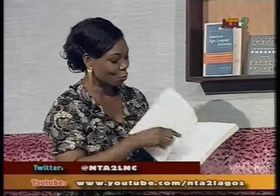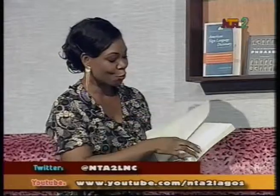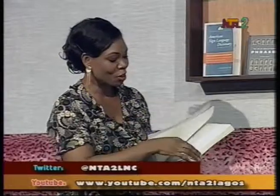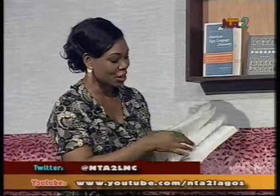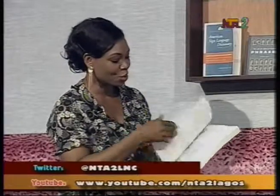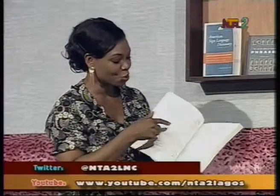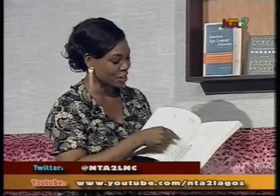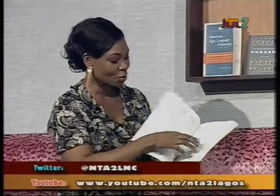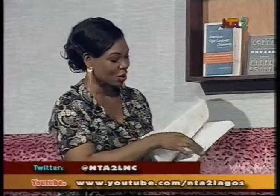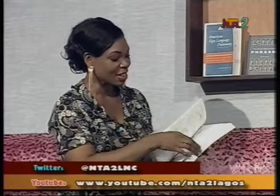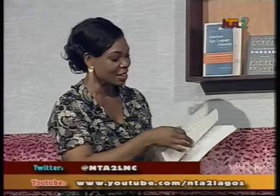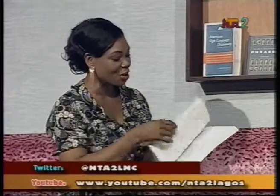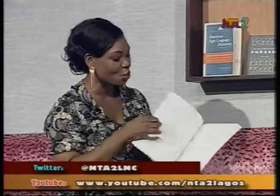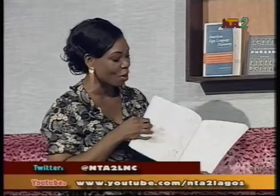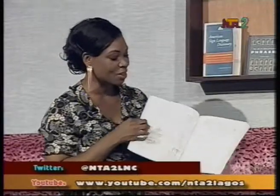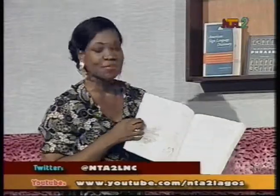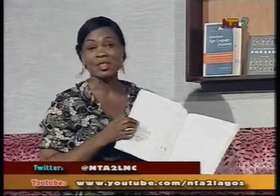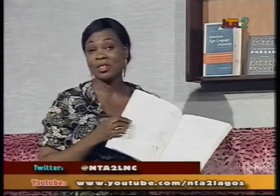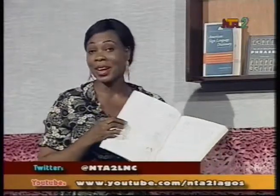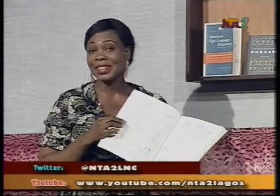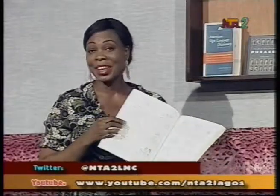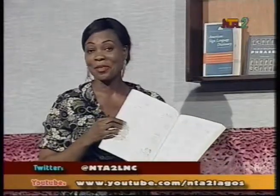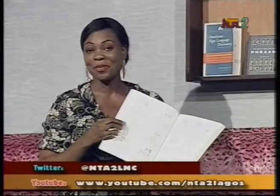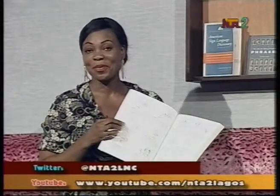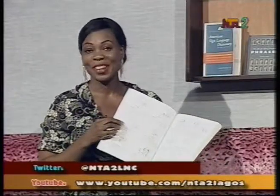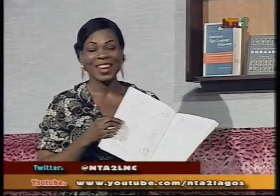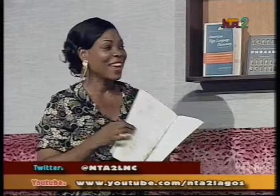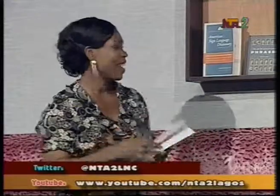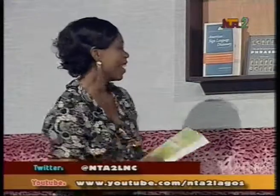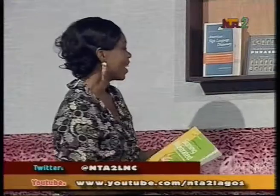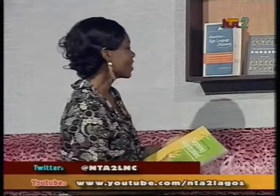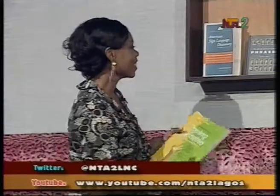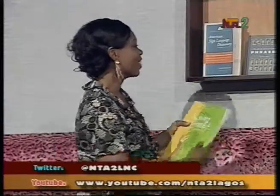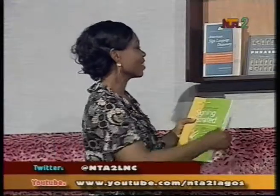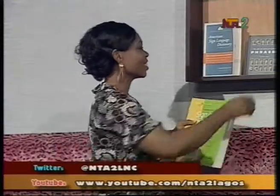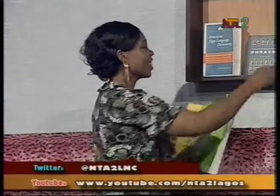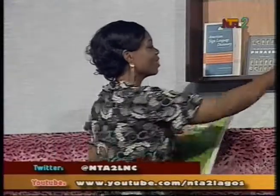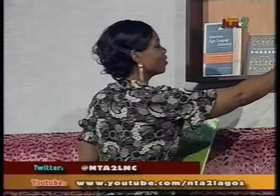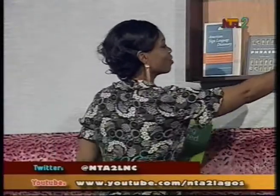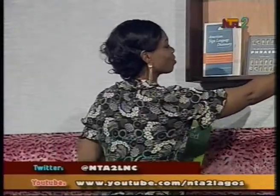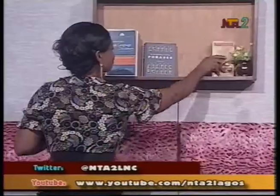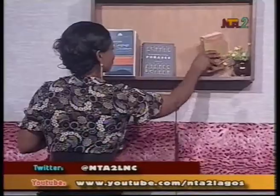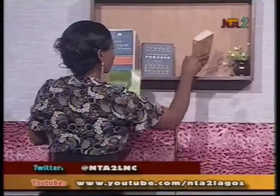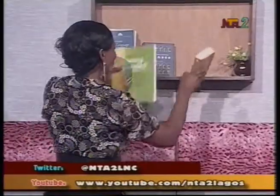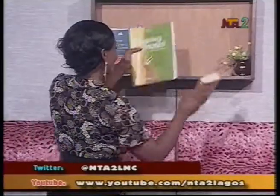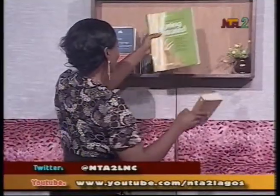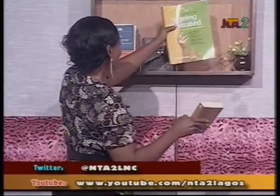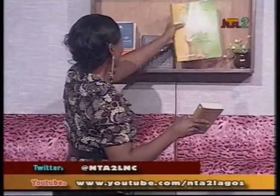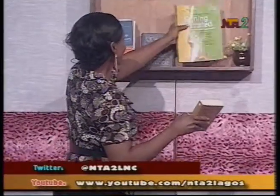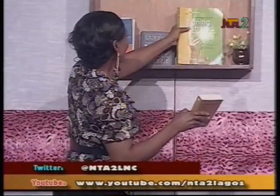fully illustrated, whatever sign you want is right here. And lastly, on the shelf, I have